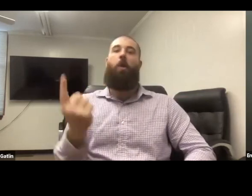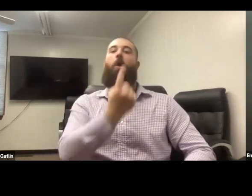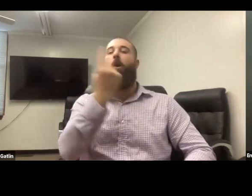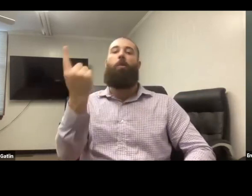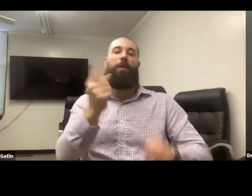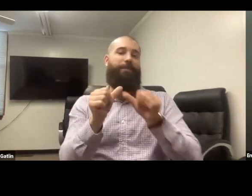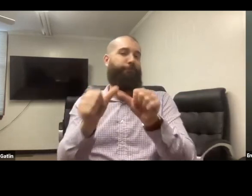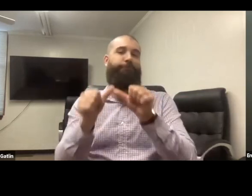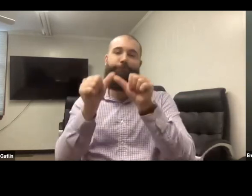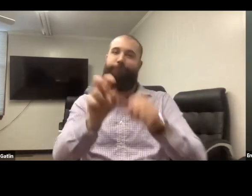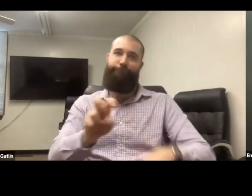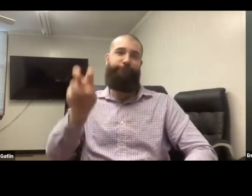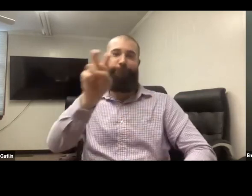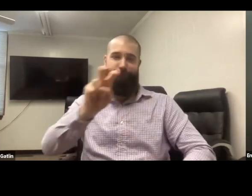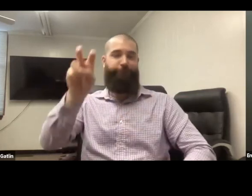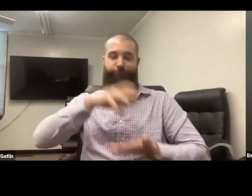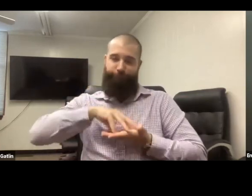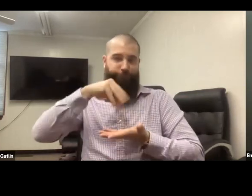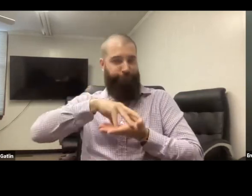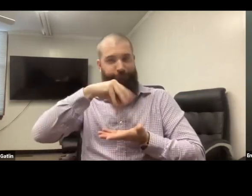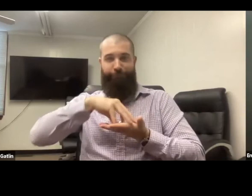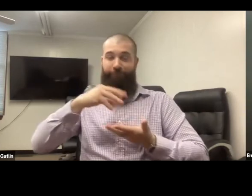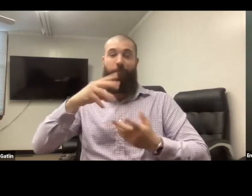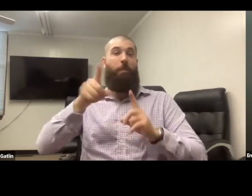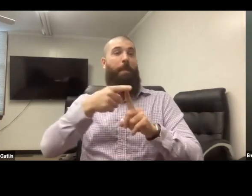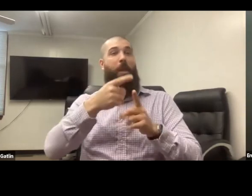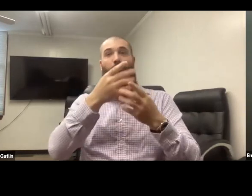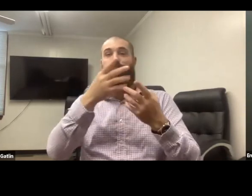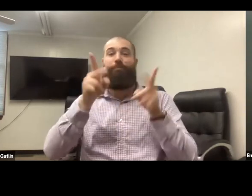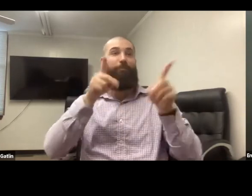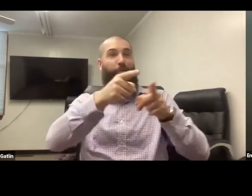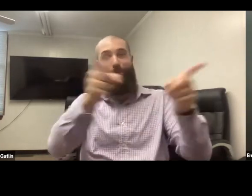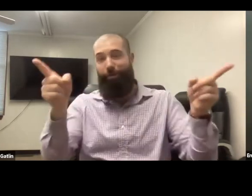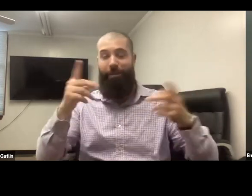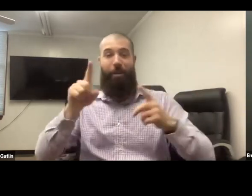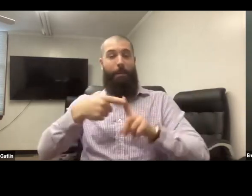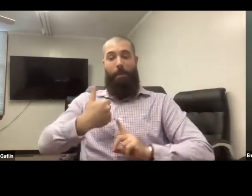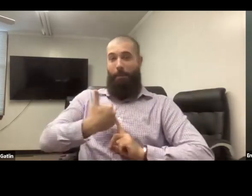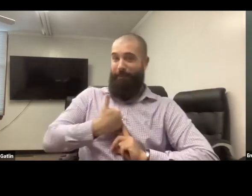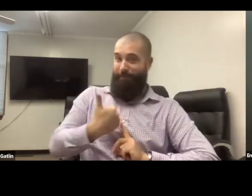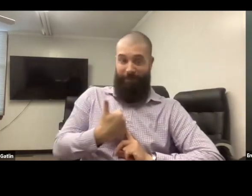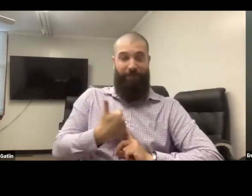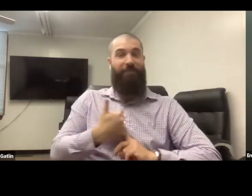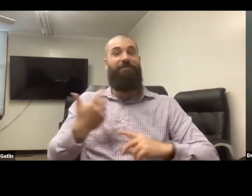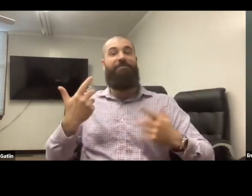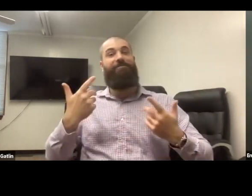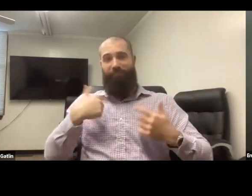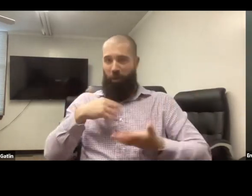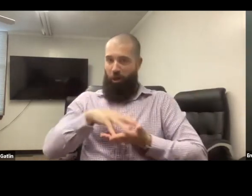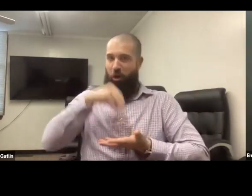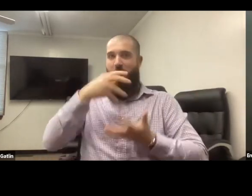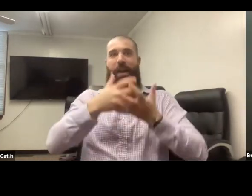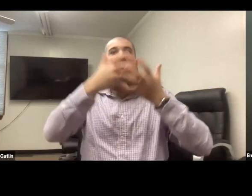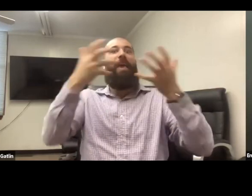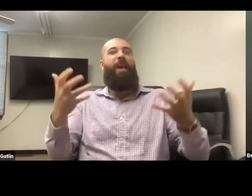My journey will continue. I'll continue to learn things. And the same